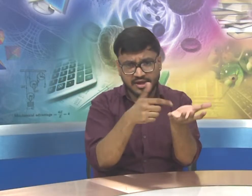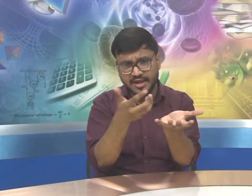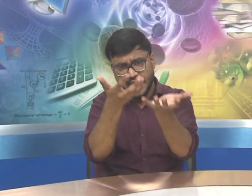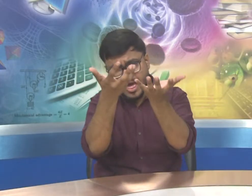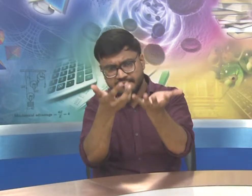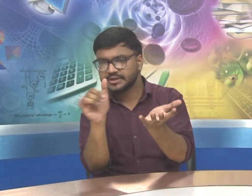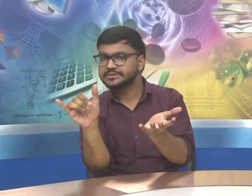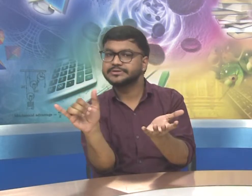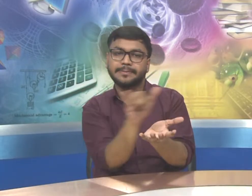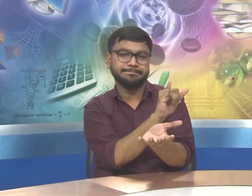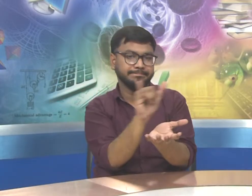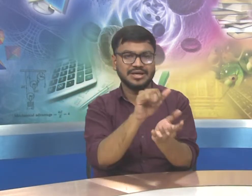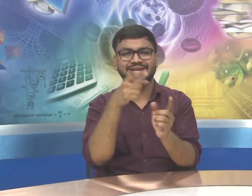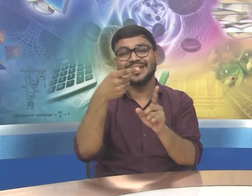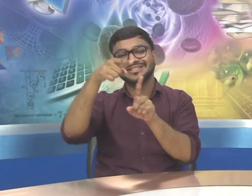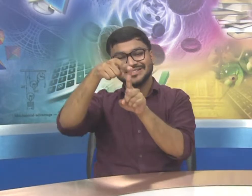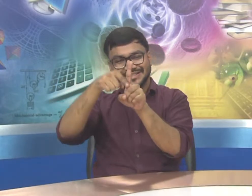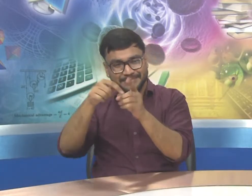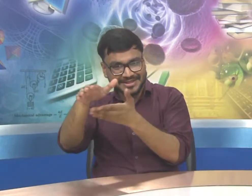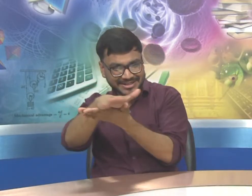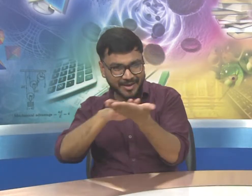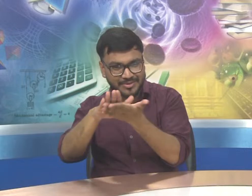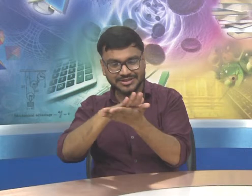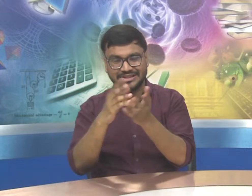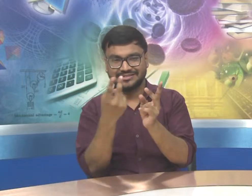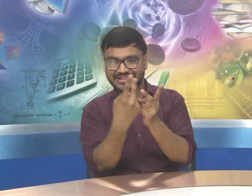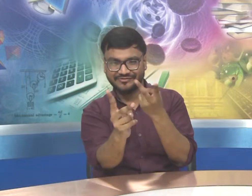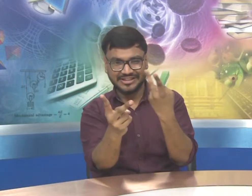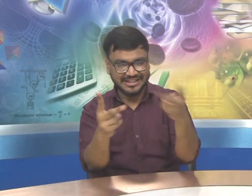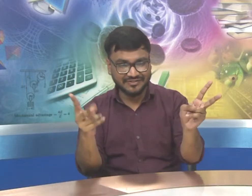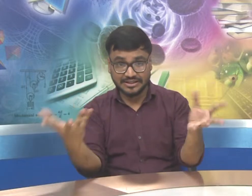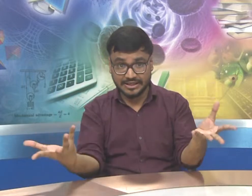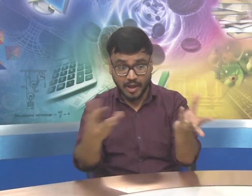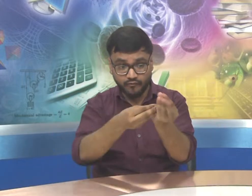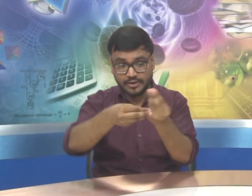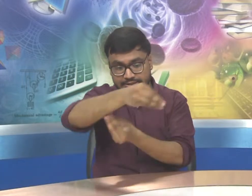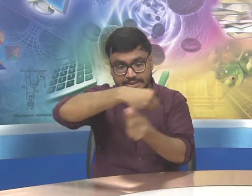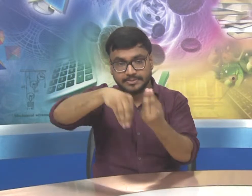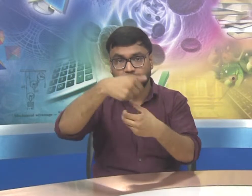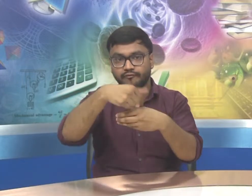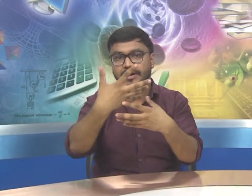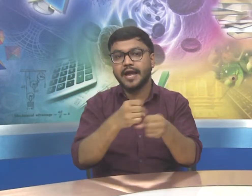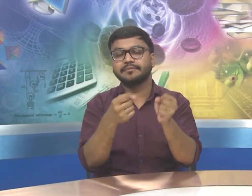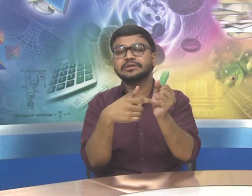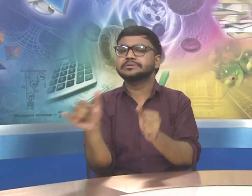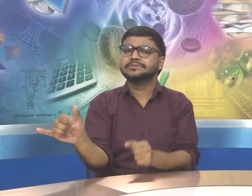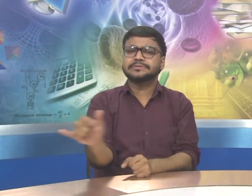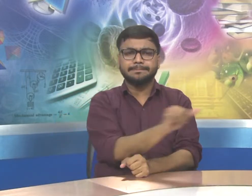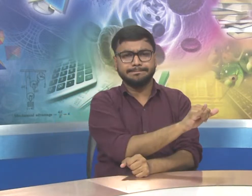So the mass ratio of element is always stays the same.